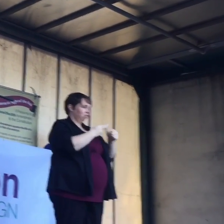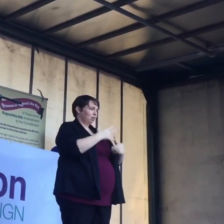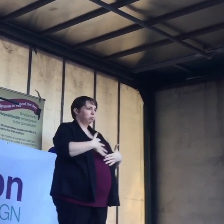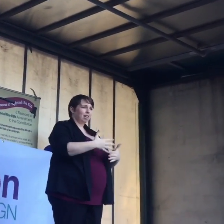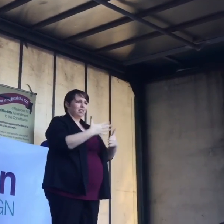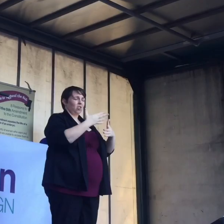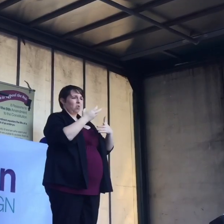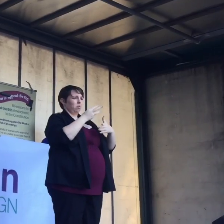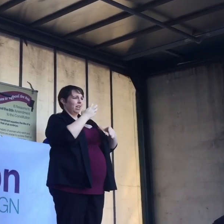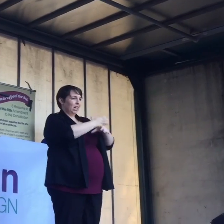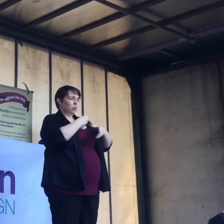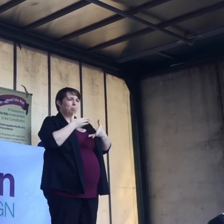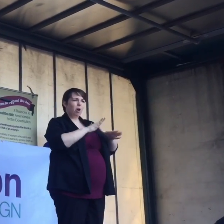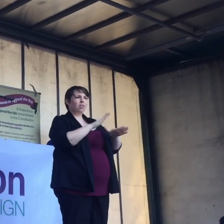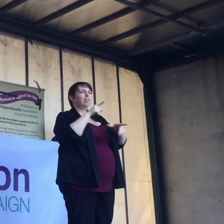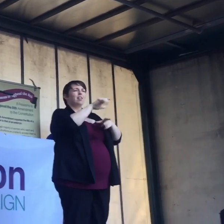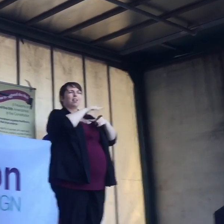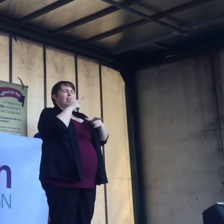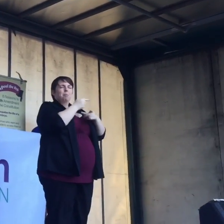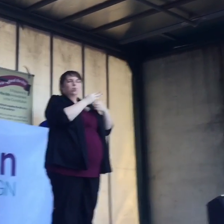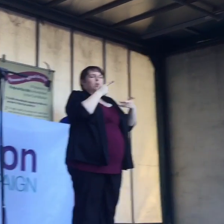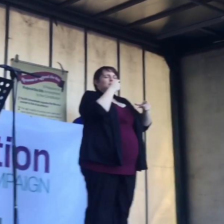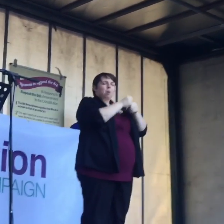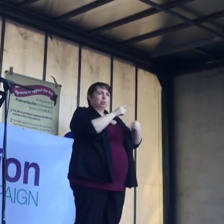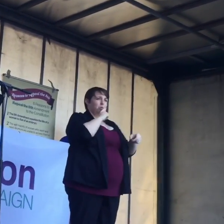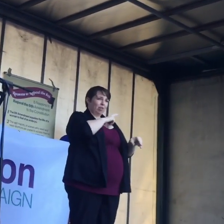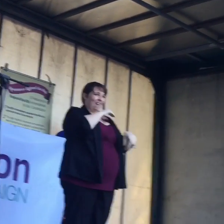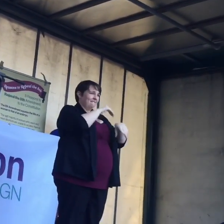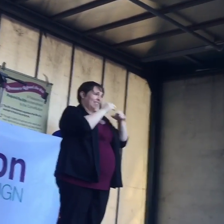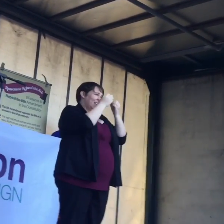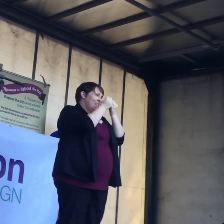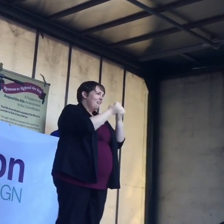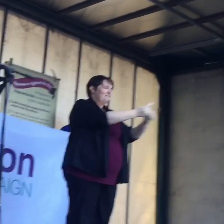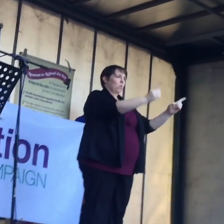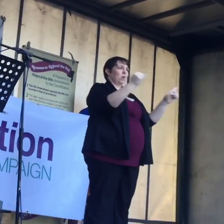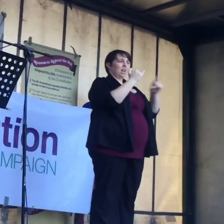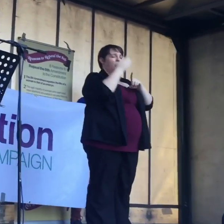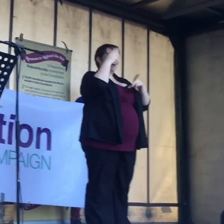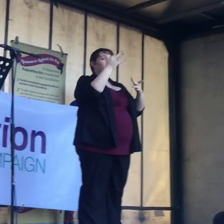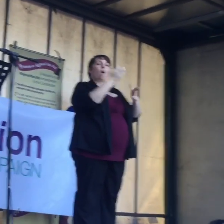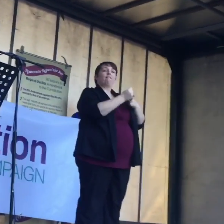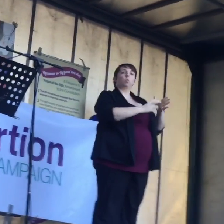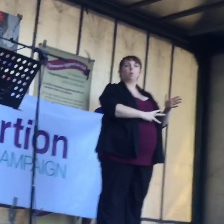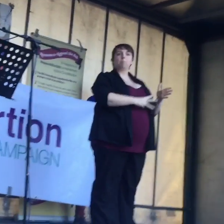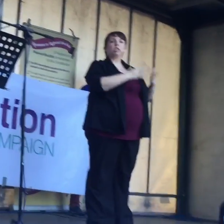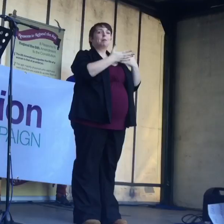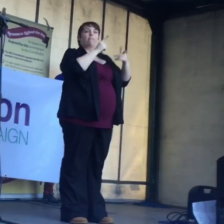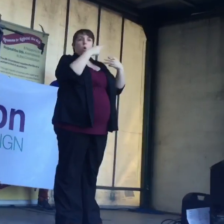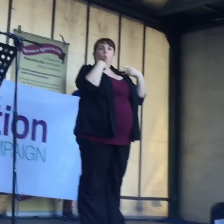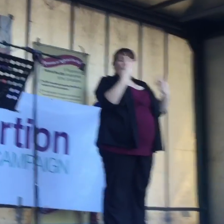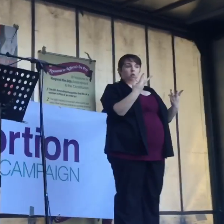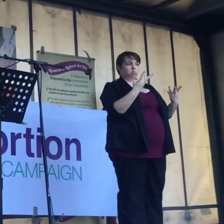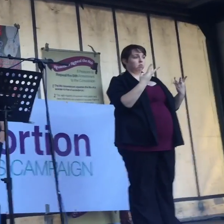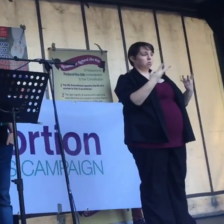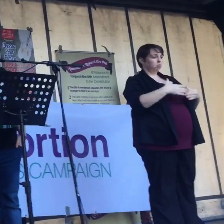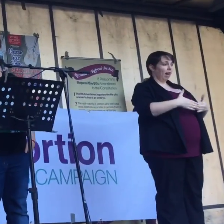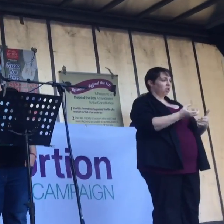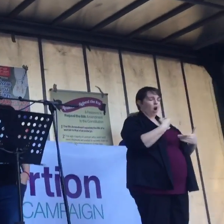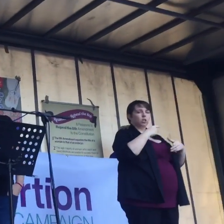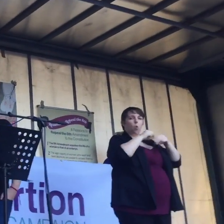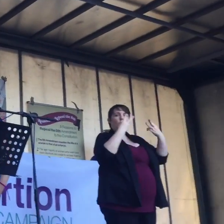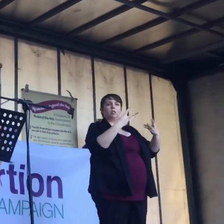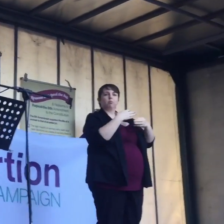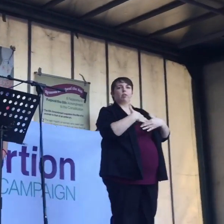area that we talk about much, but nonetheless, it's one that affects every person in Ireland with a womb, whether you want to continue your pregnancy or you don't.